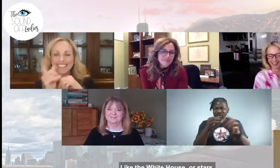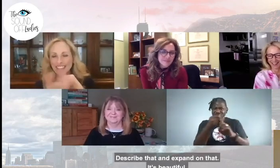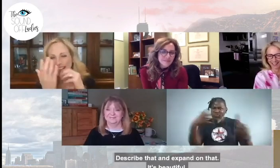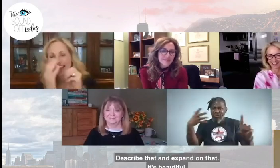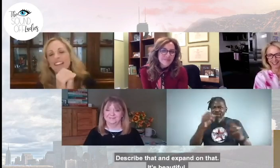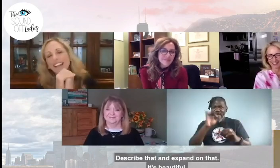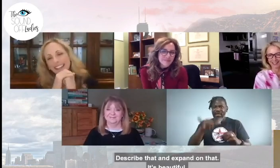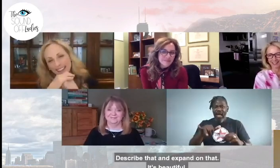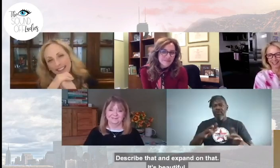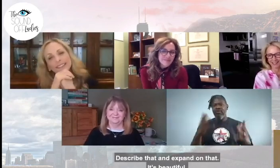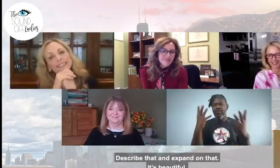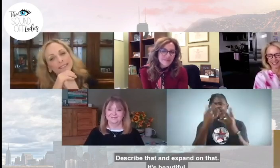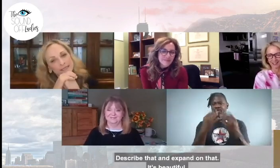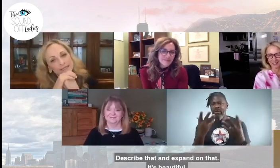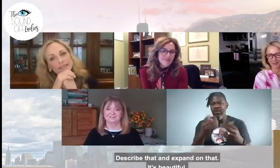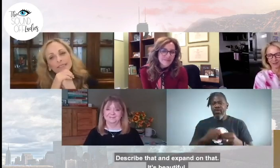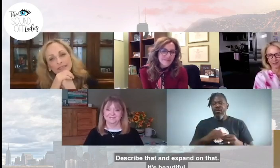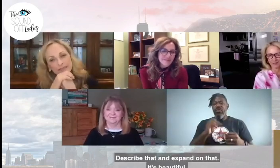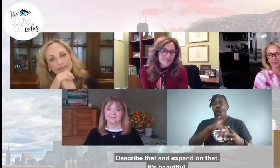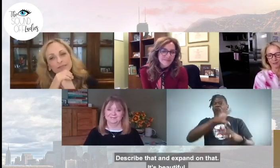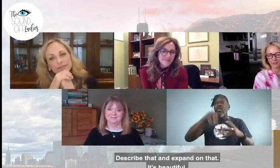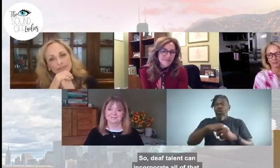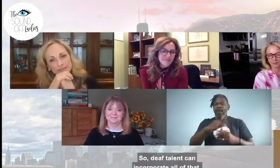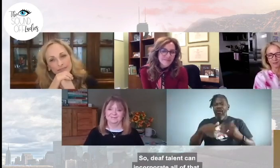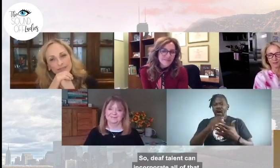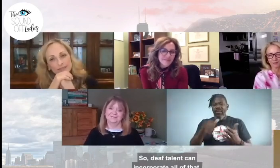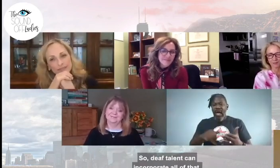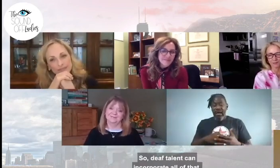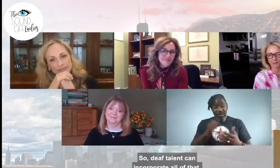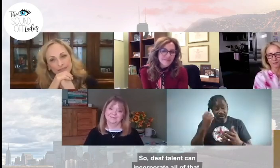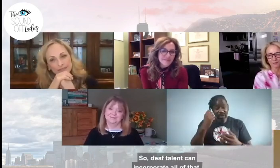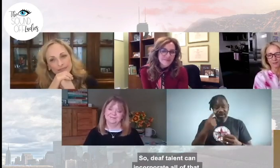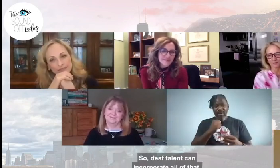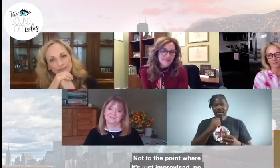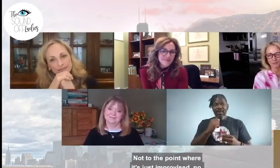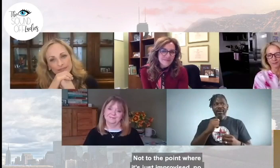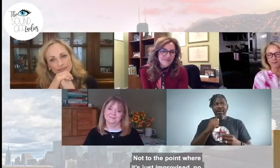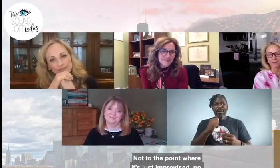flag. And able to expand on that, it was beautiful.